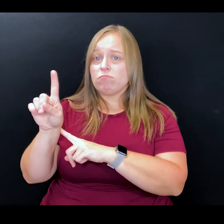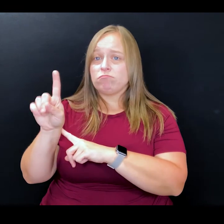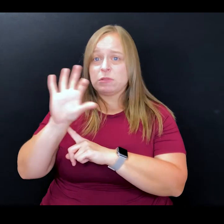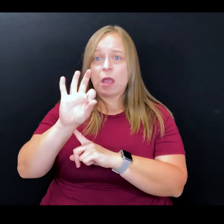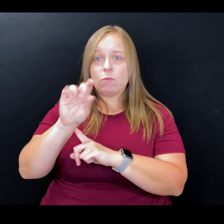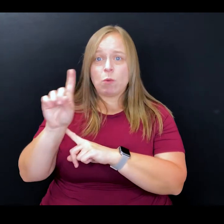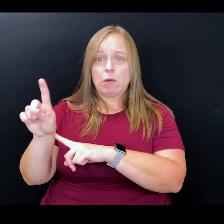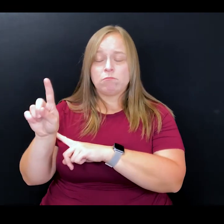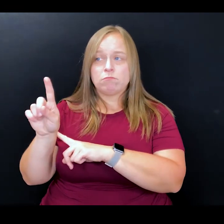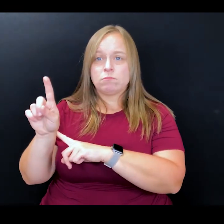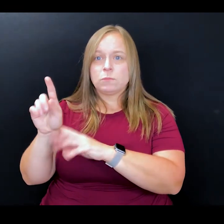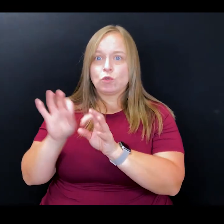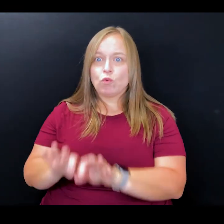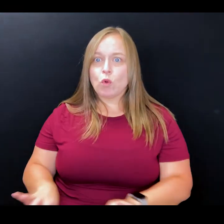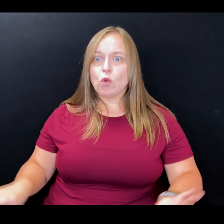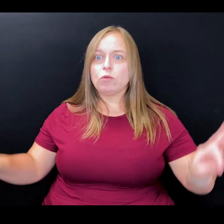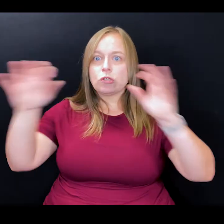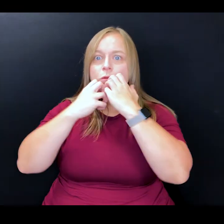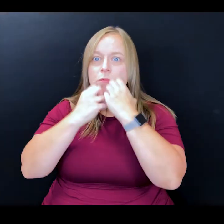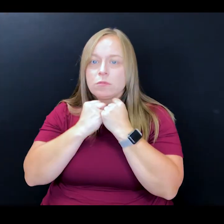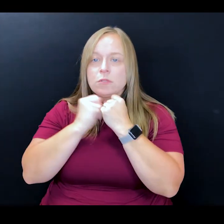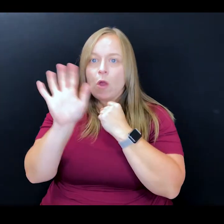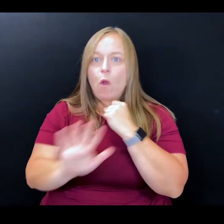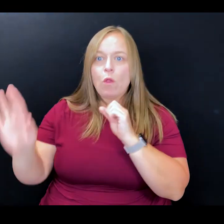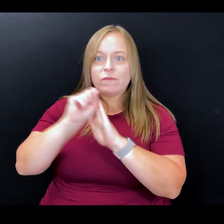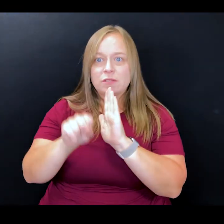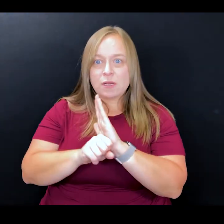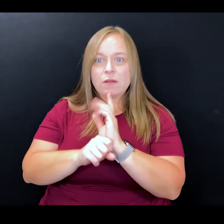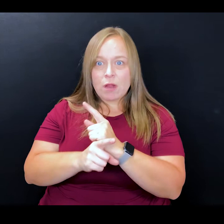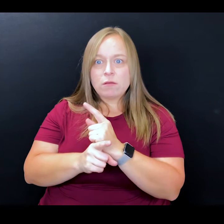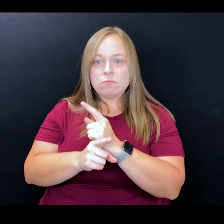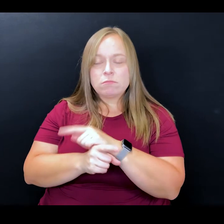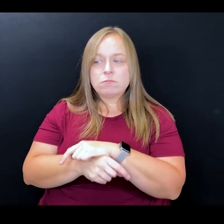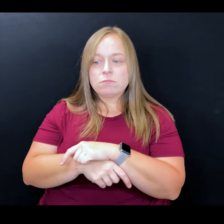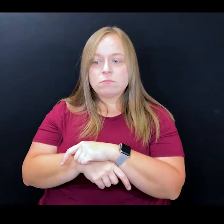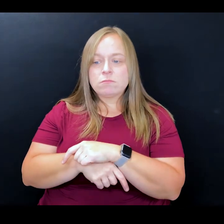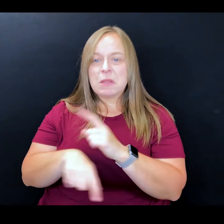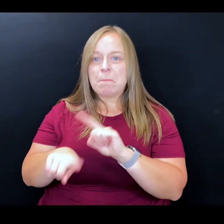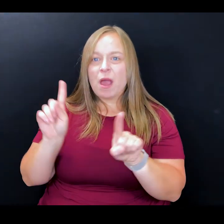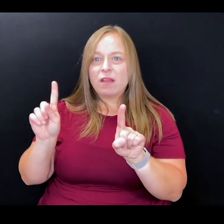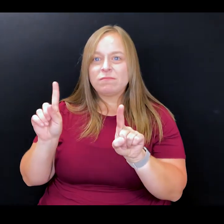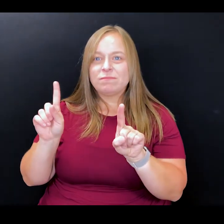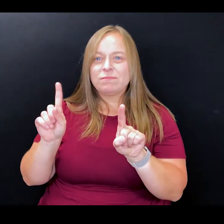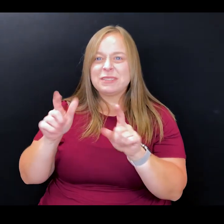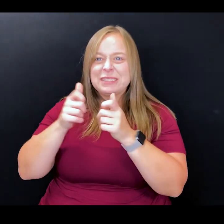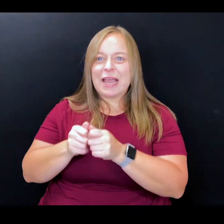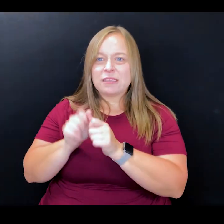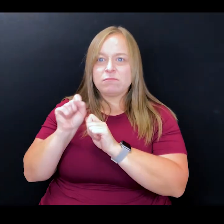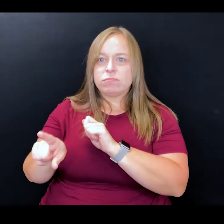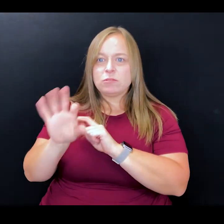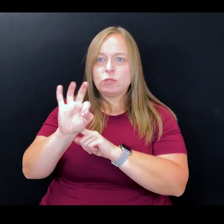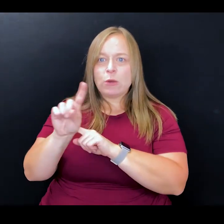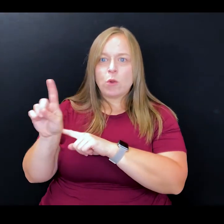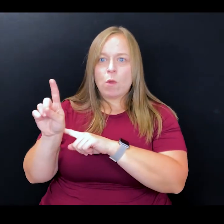911, right? Crucial to have across the state, but there is not text